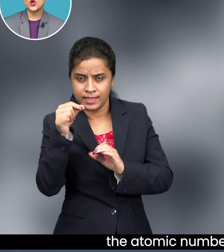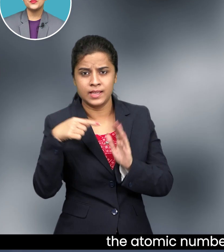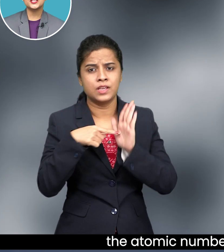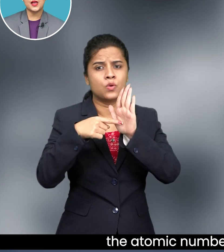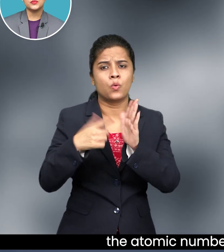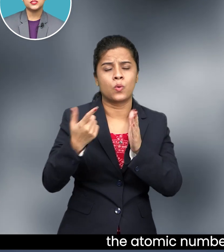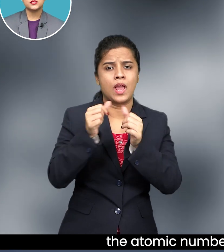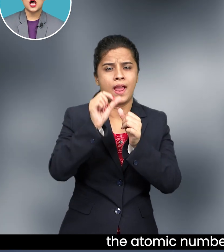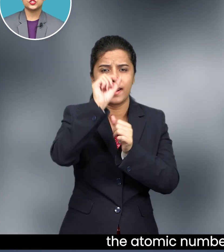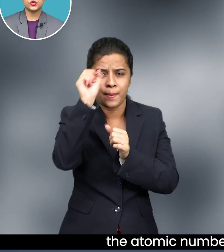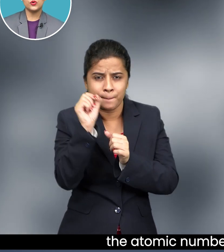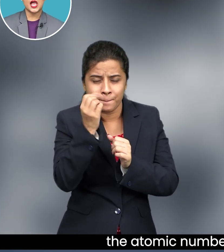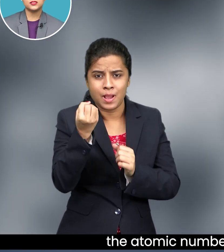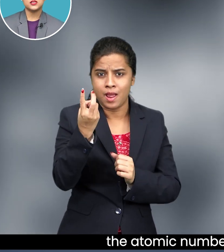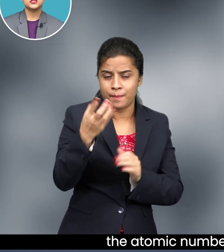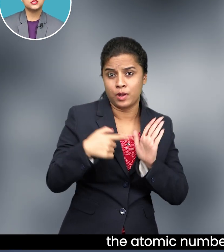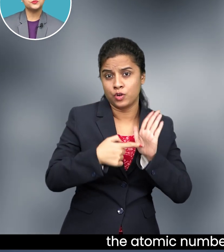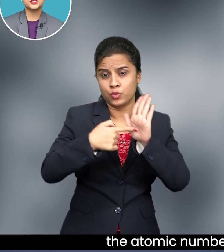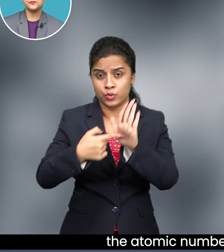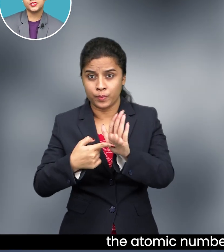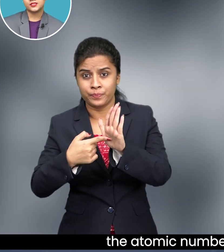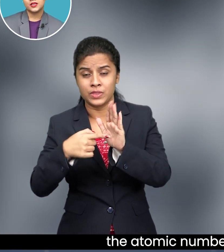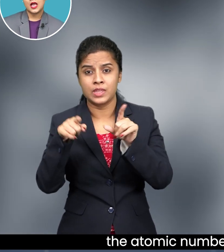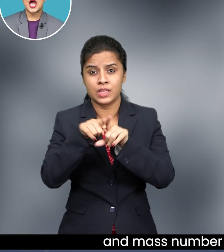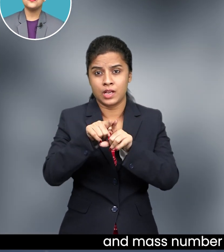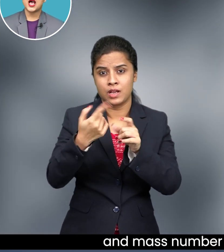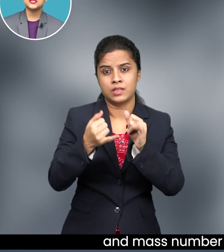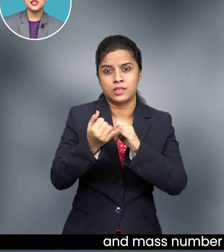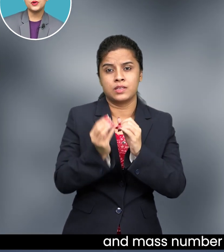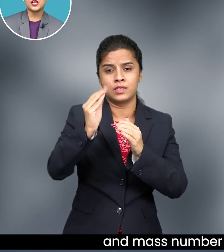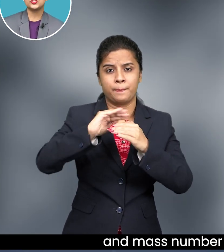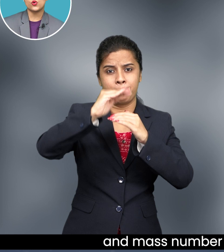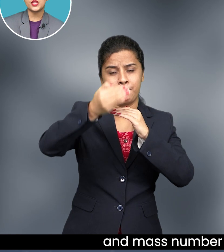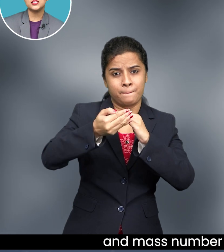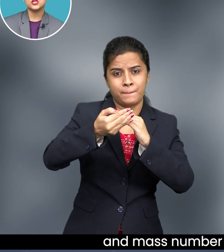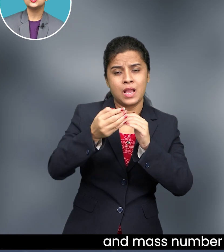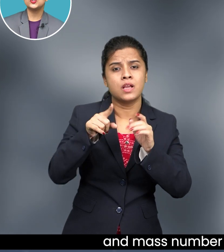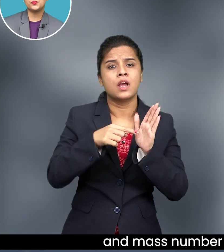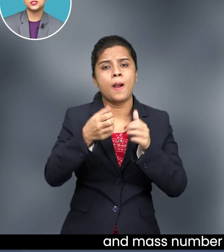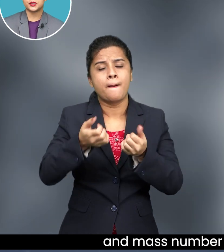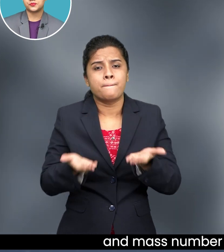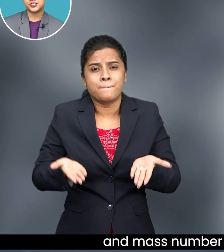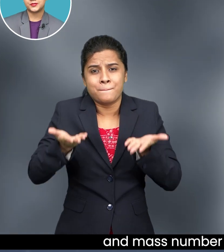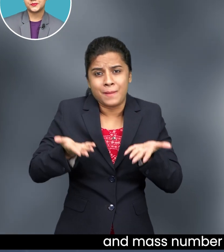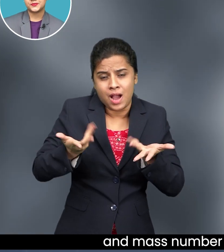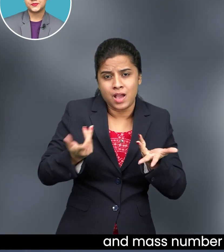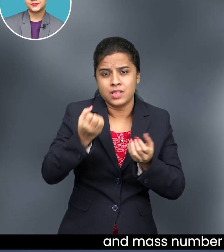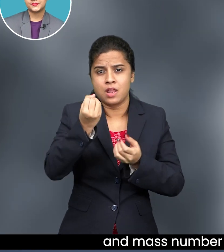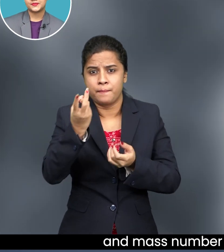the atomic numbers are shown as subscripts and mass number are shown as